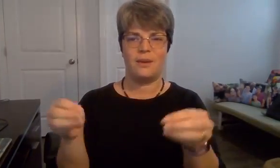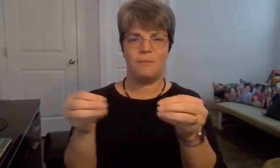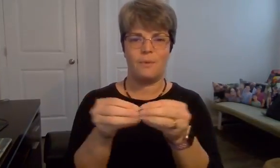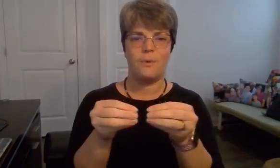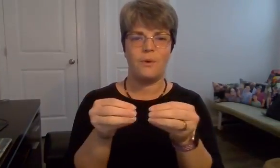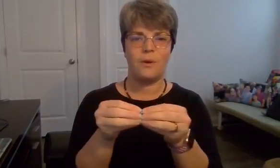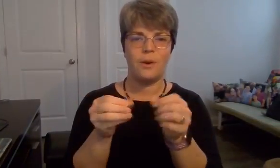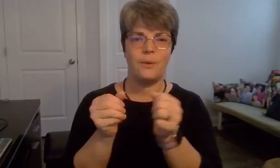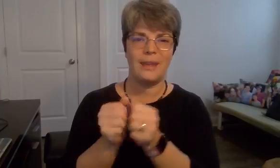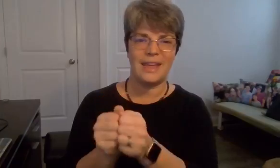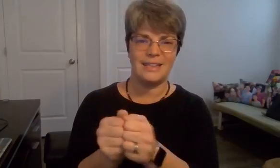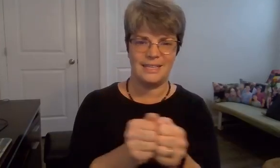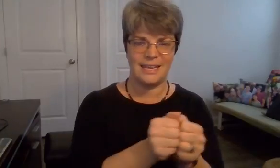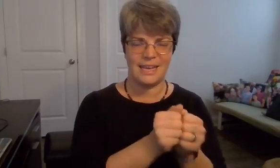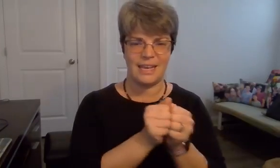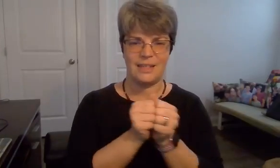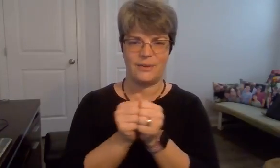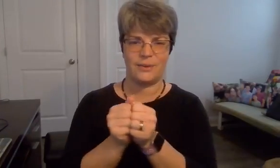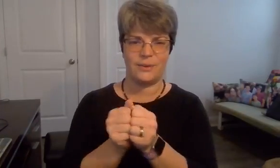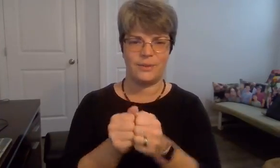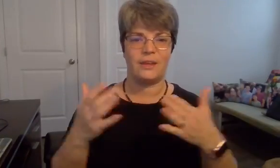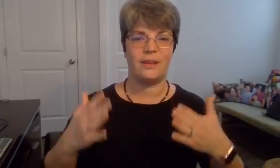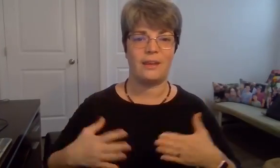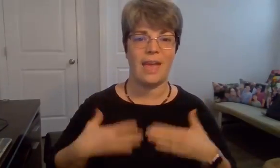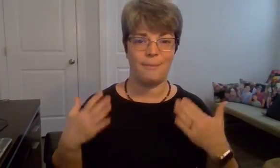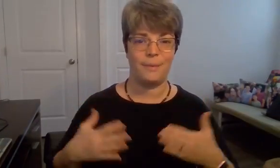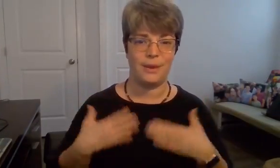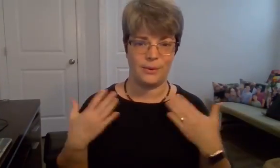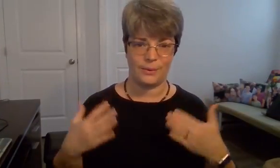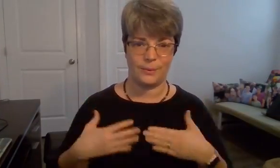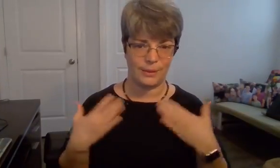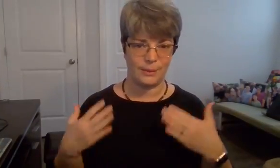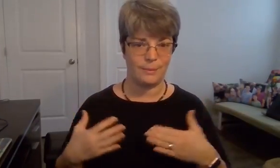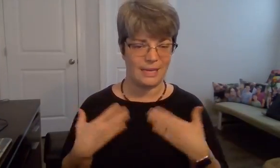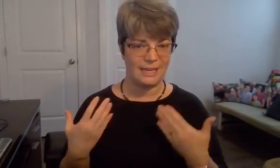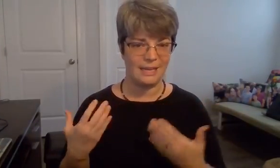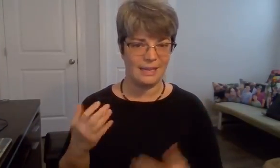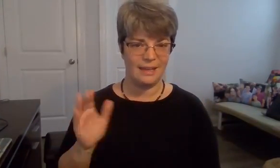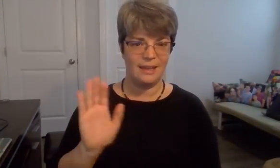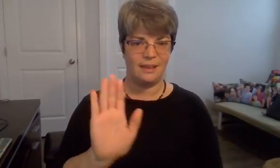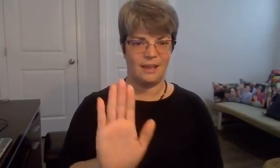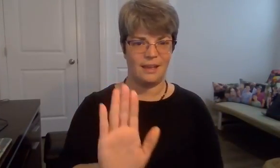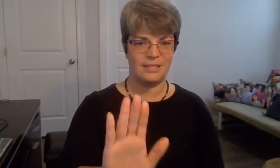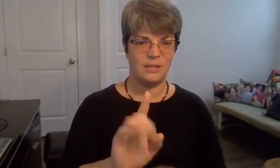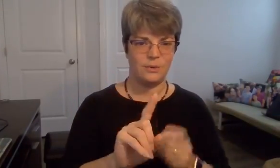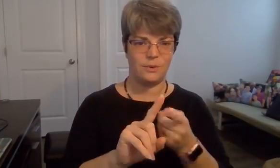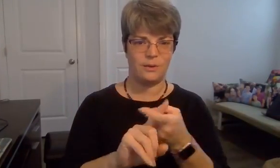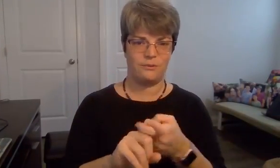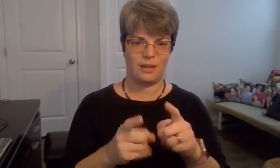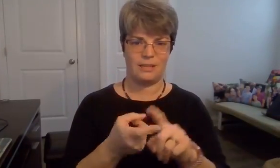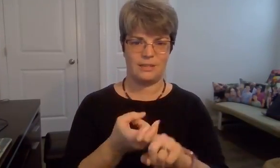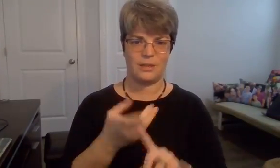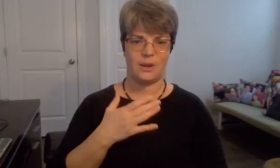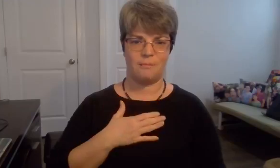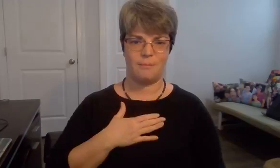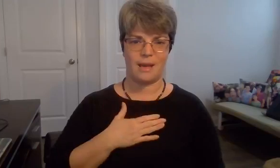the more we get together, the happier we'll be. 'Cause your friends are